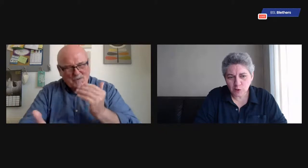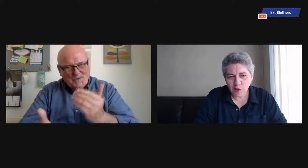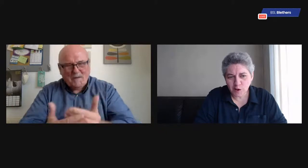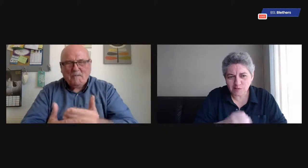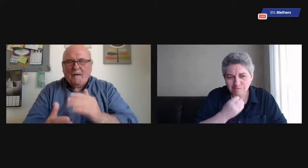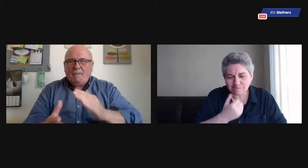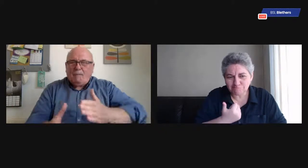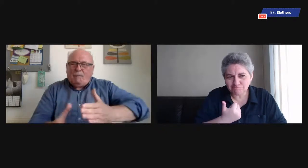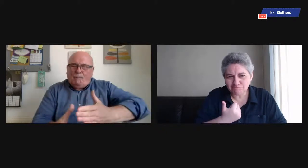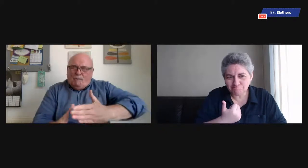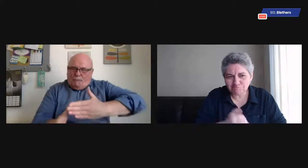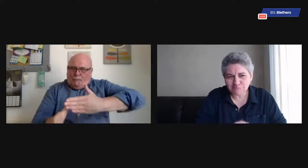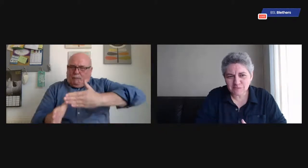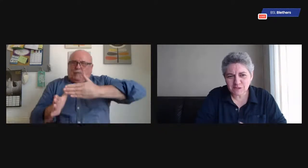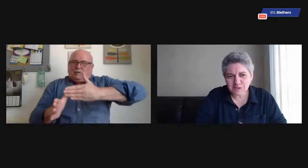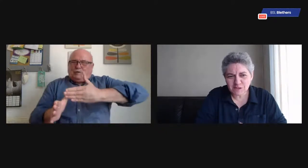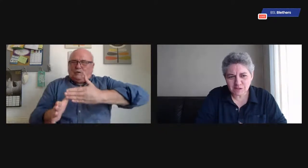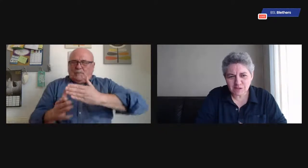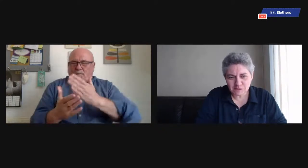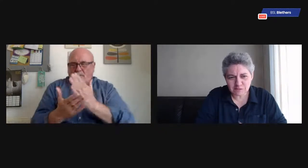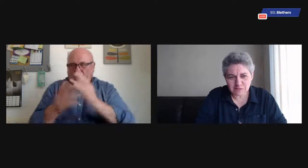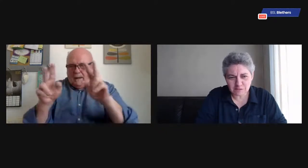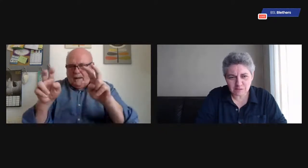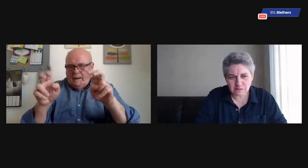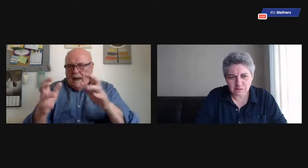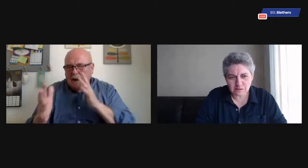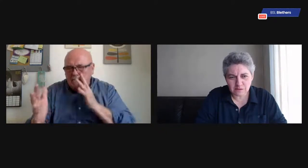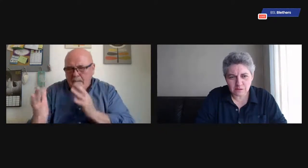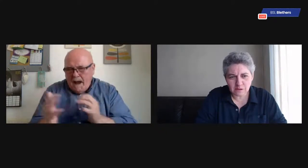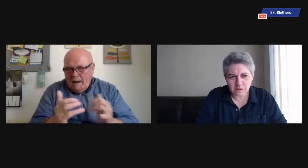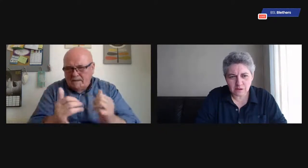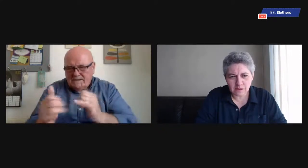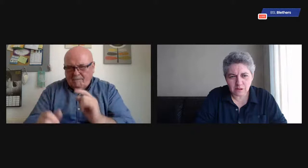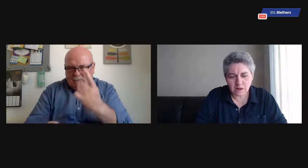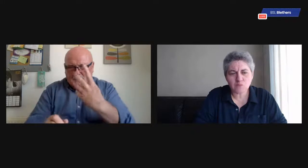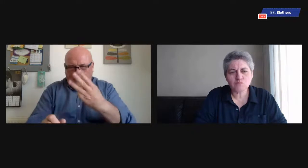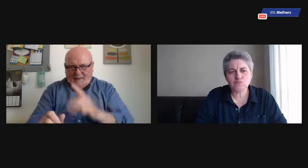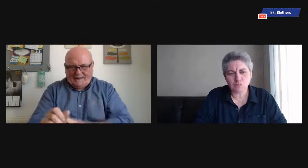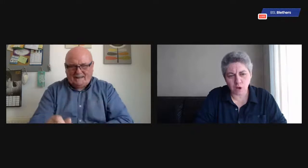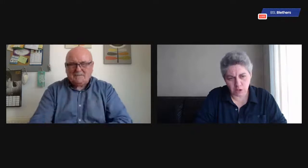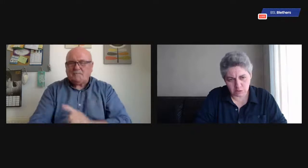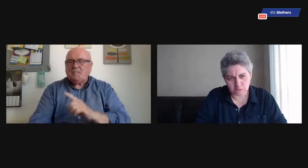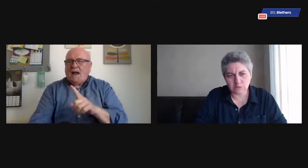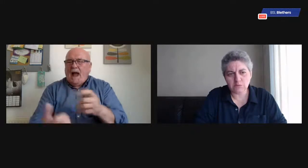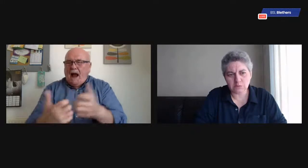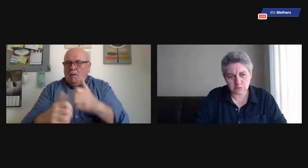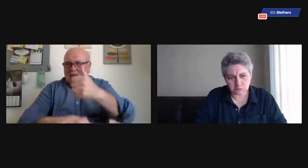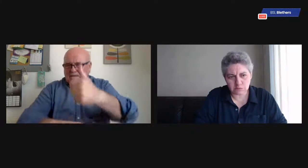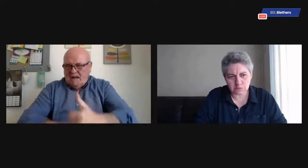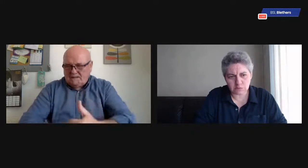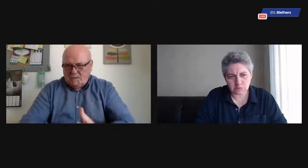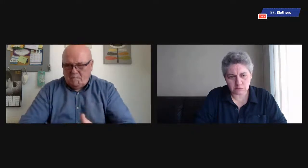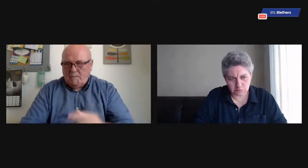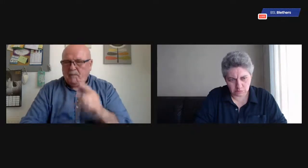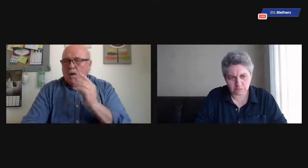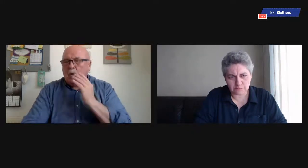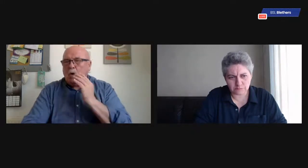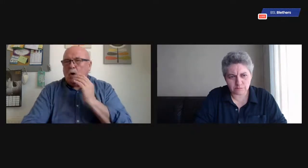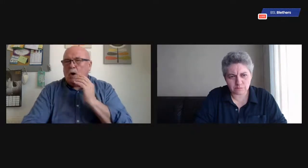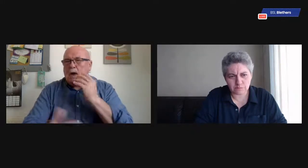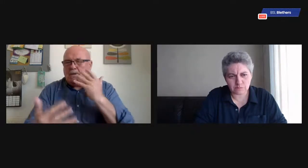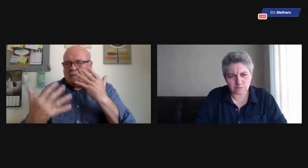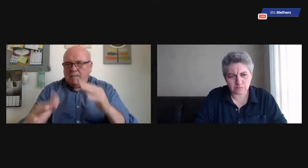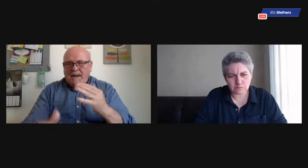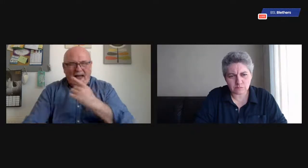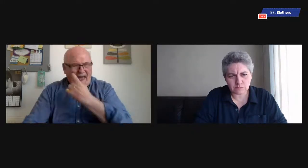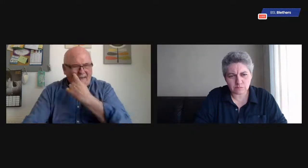after all. It's 26, a long time now. Originally, it was a pilot scheme for 3 years, and it